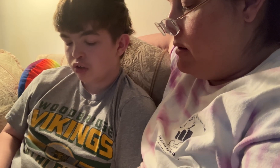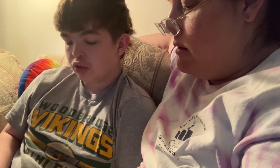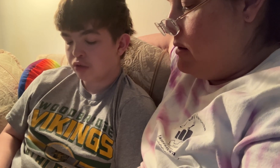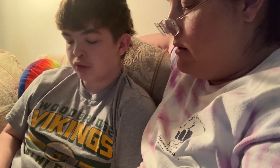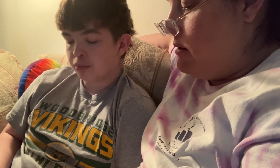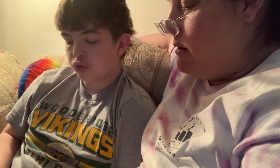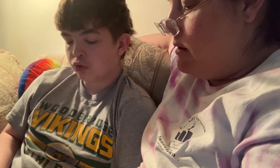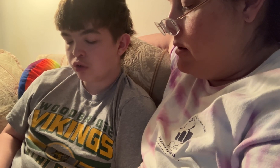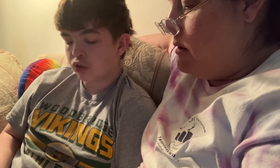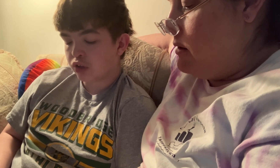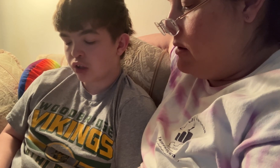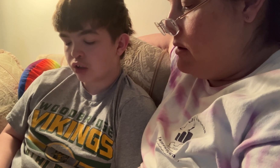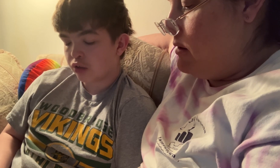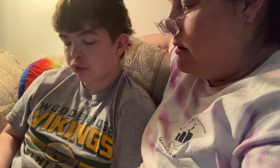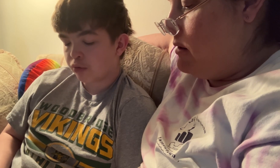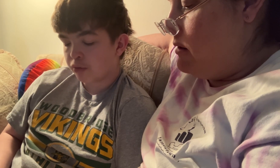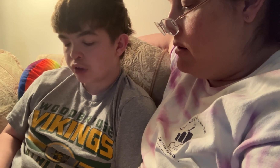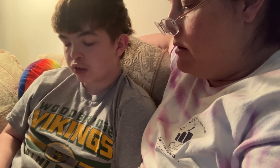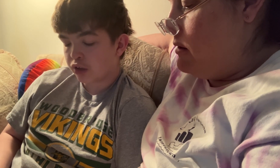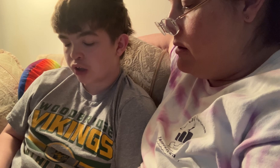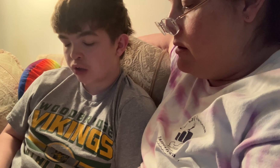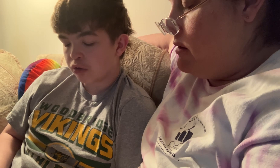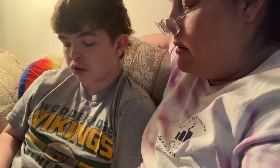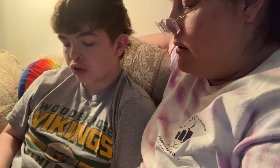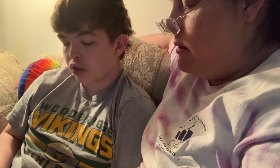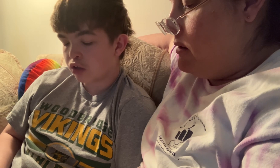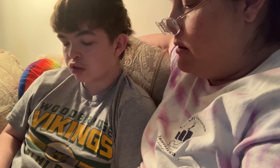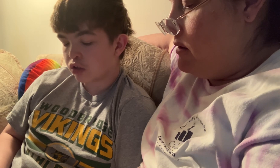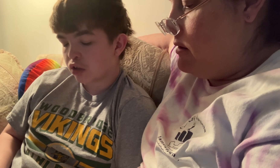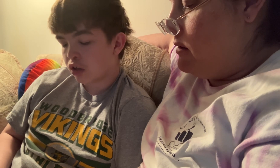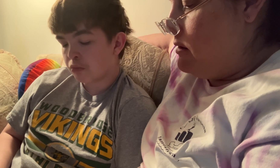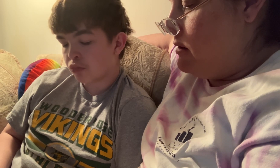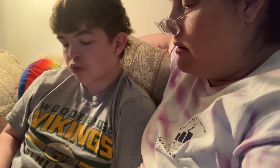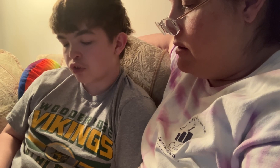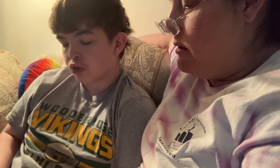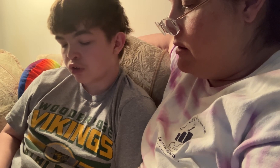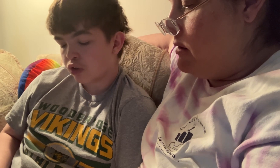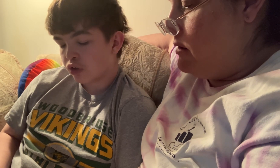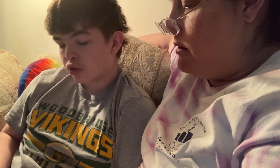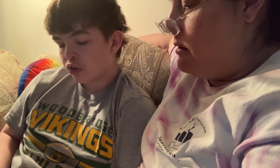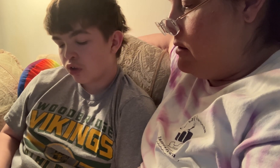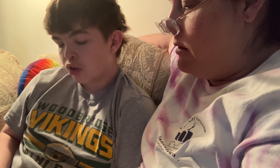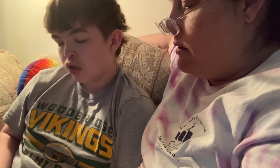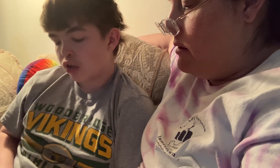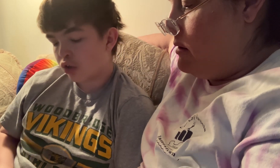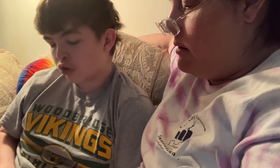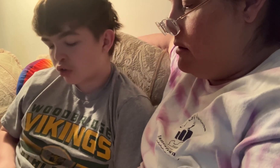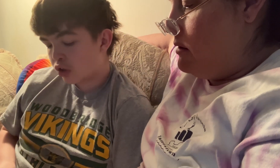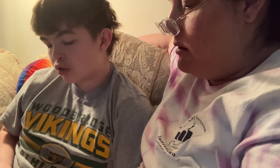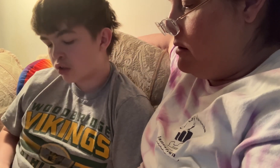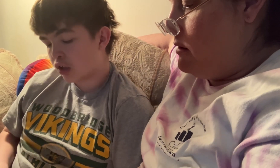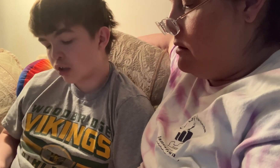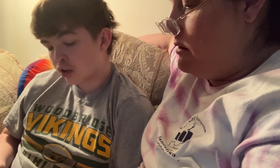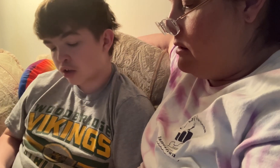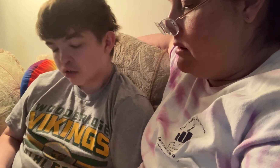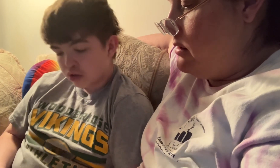Of people who looked at him and reflected hourly on humps and early death.